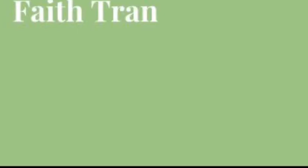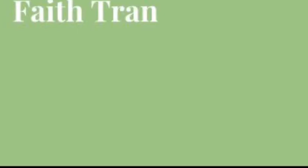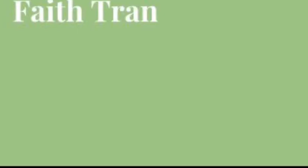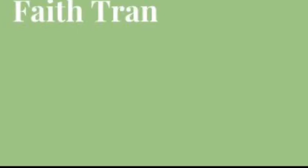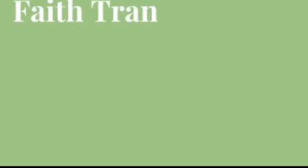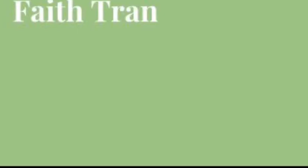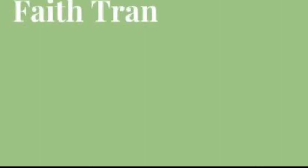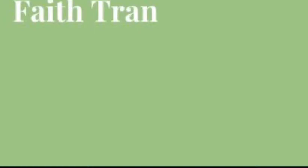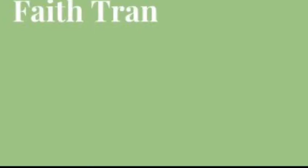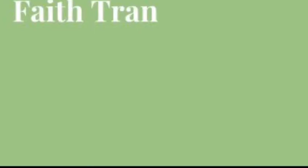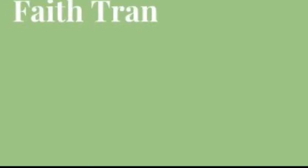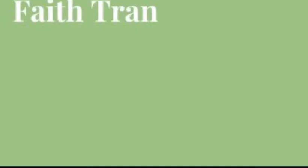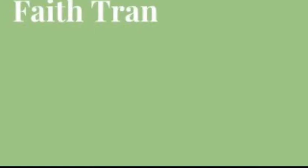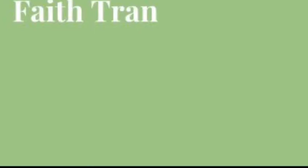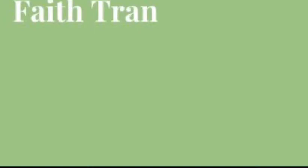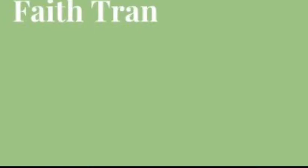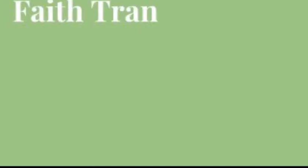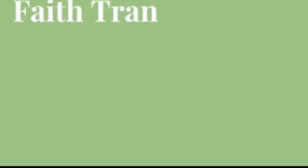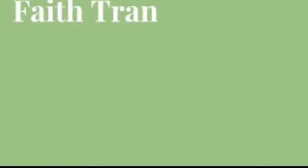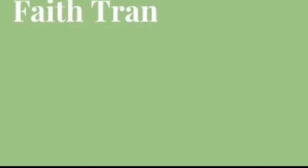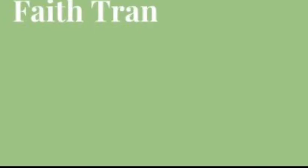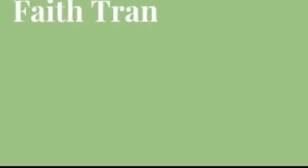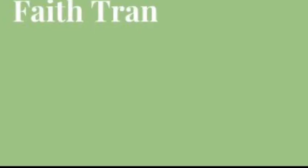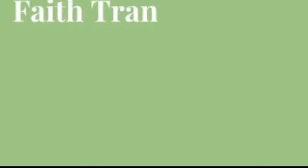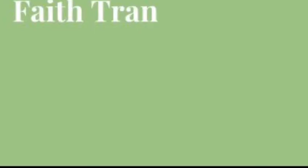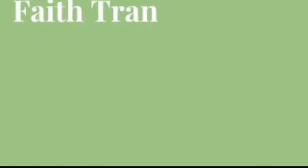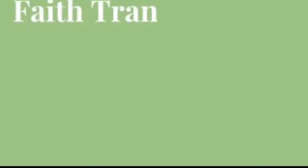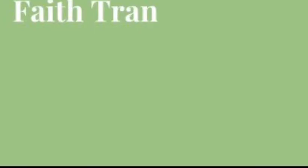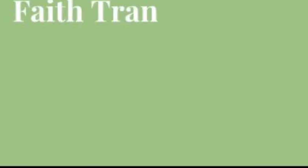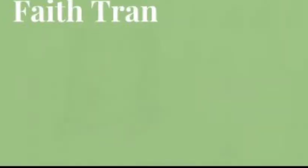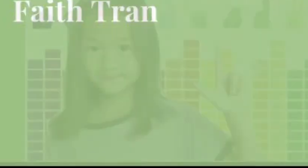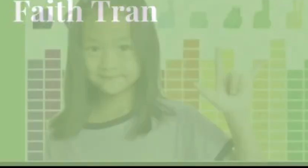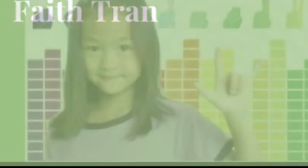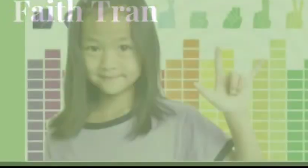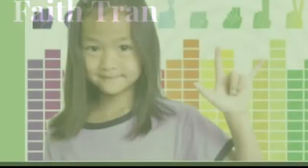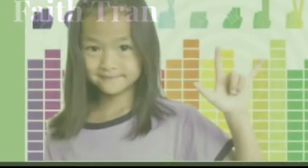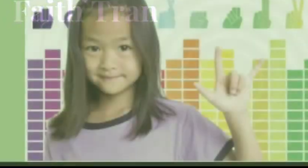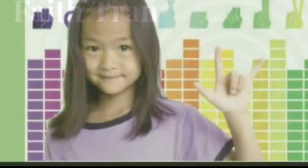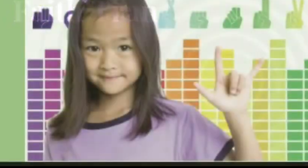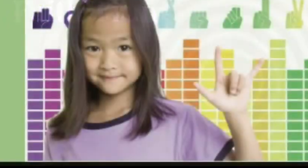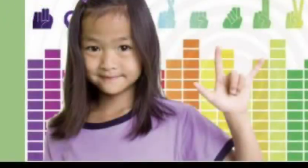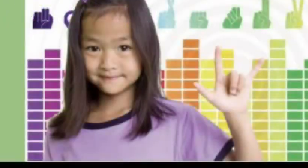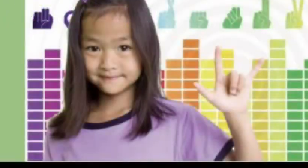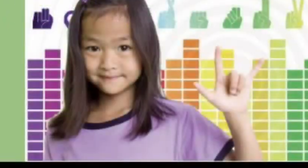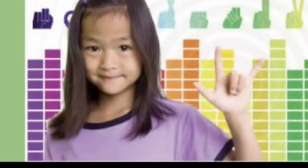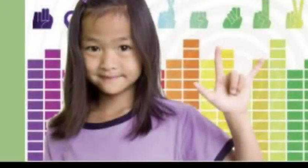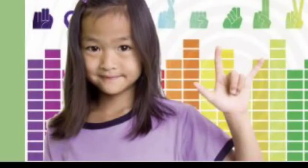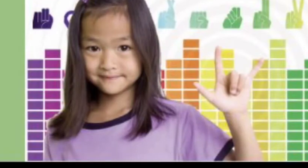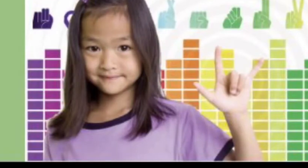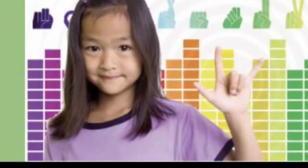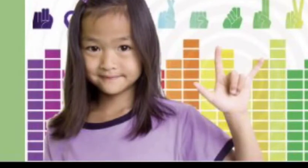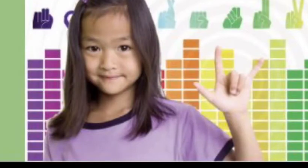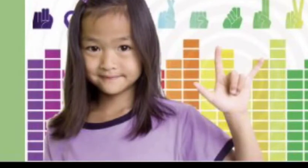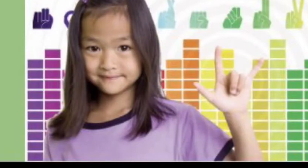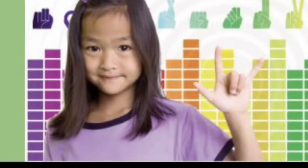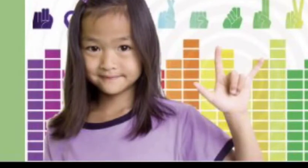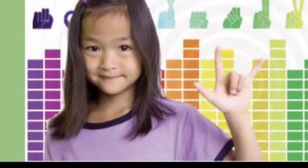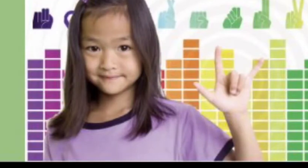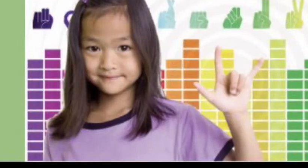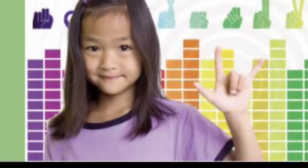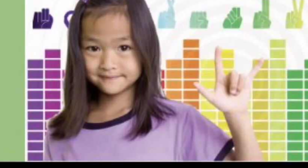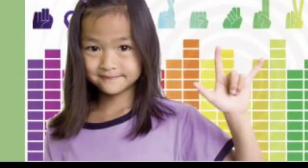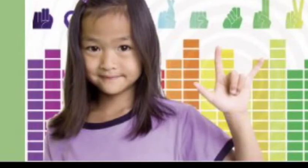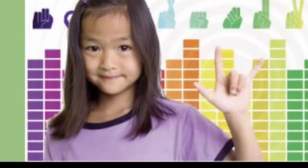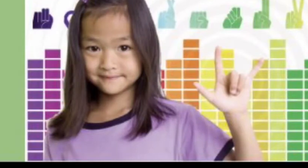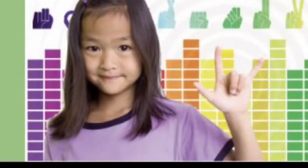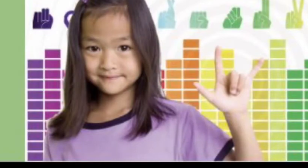like educational plans for just the individual, monitor methods of teaching, materials that are adaptive, and